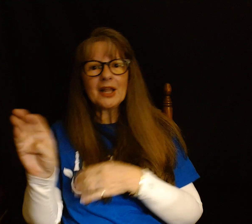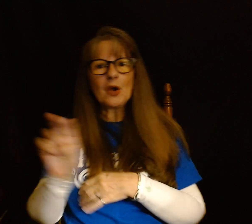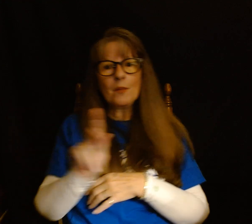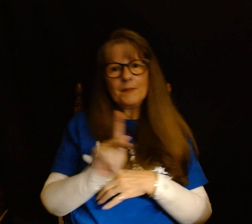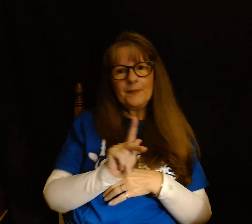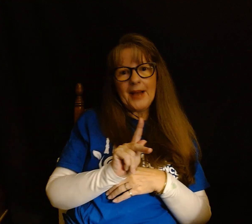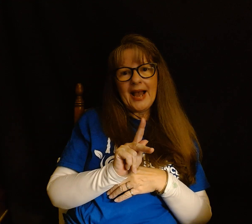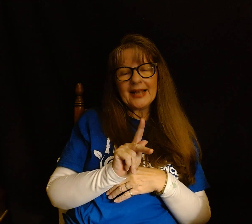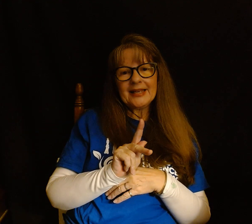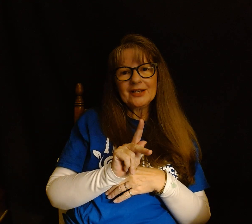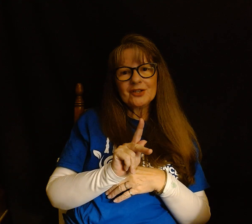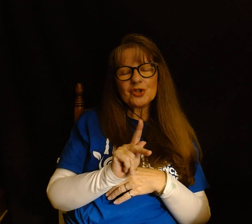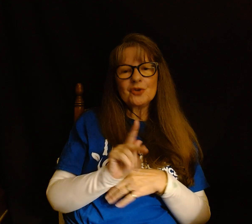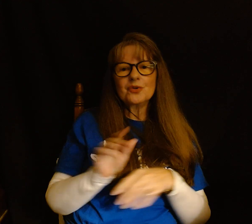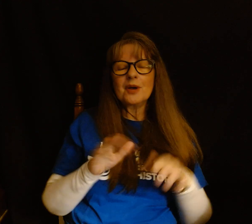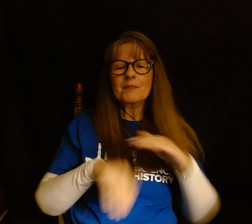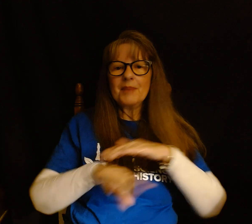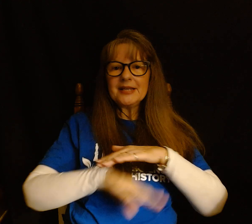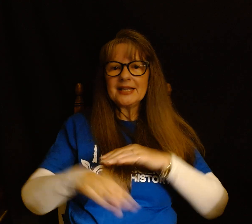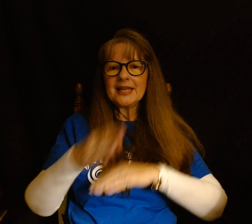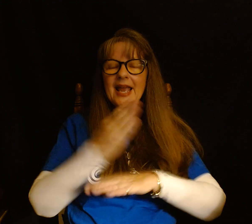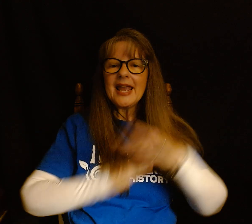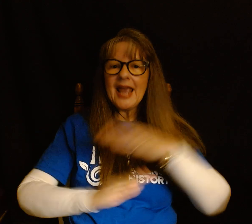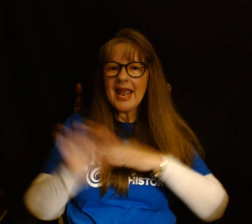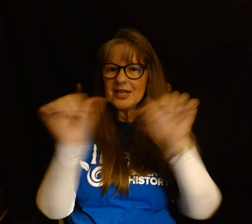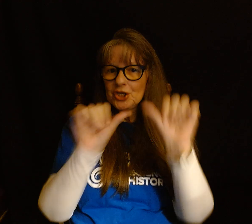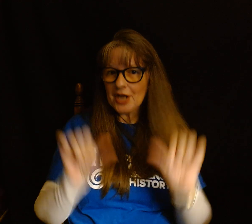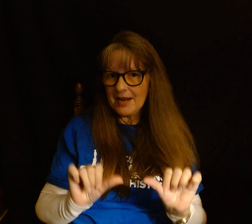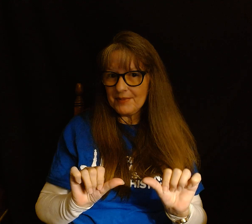go back to the basic hand shape